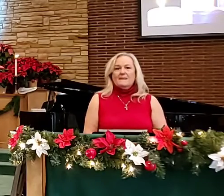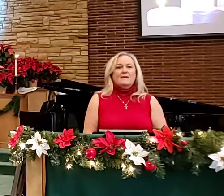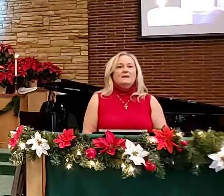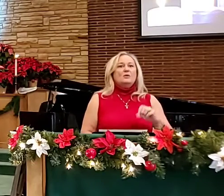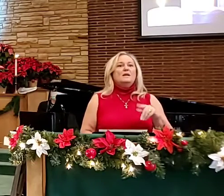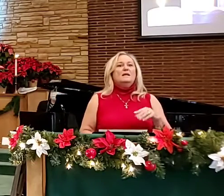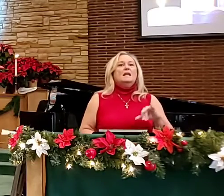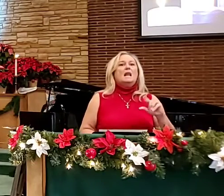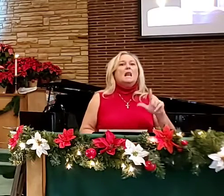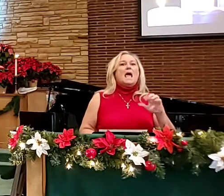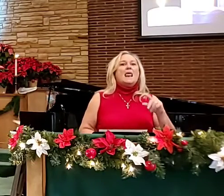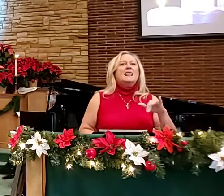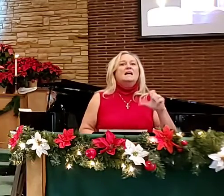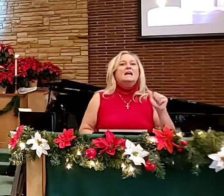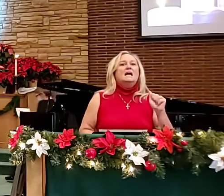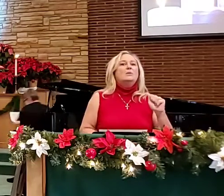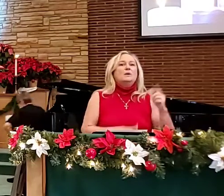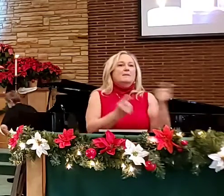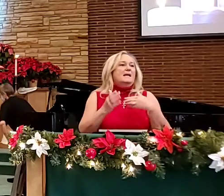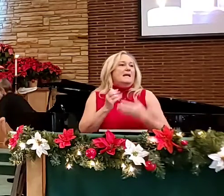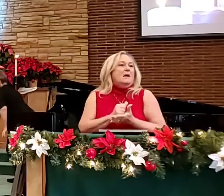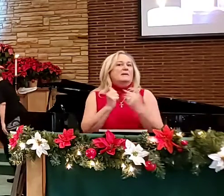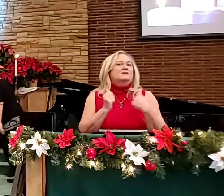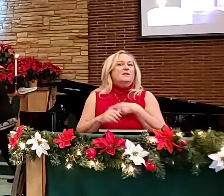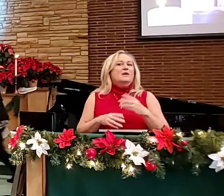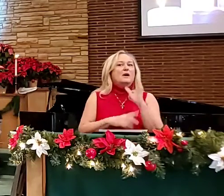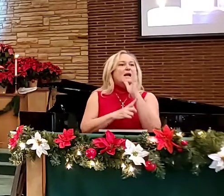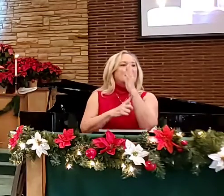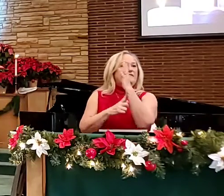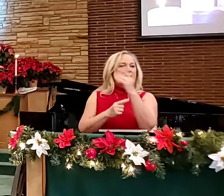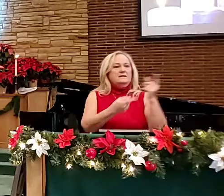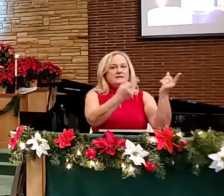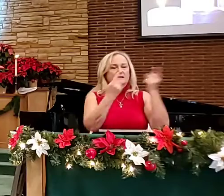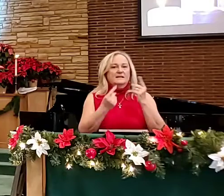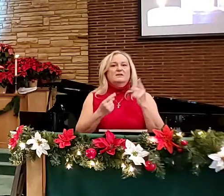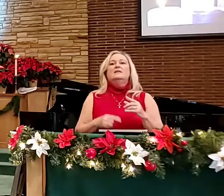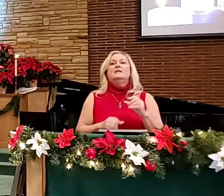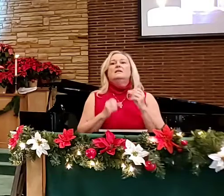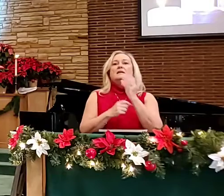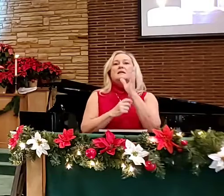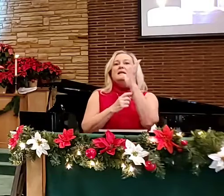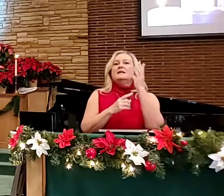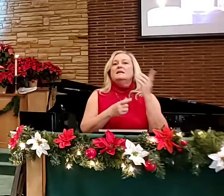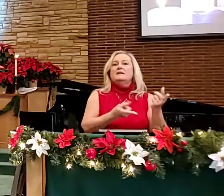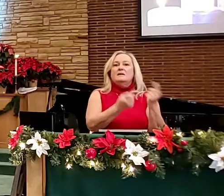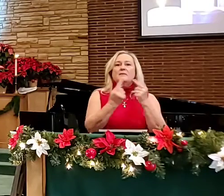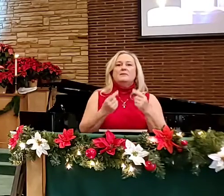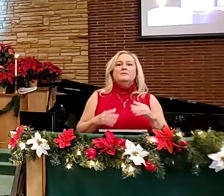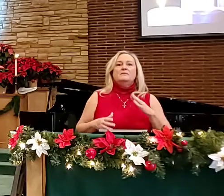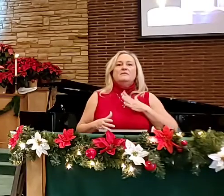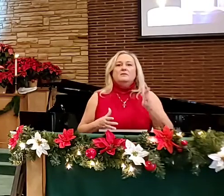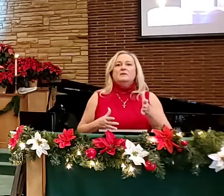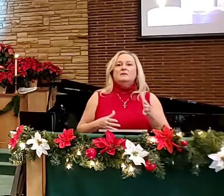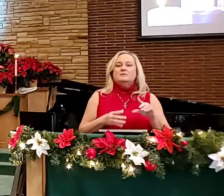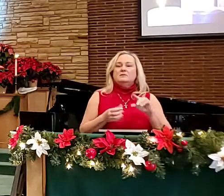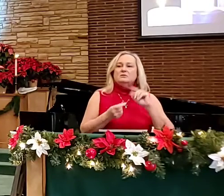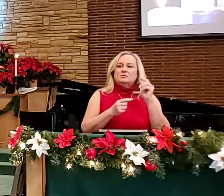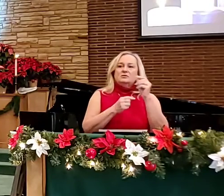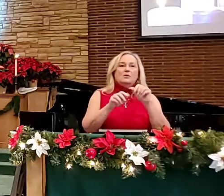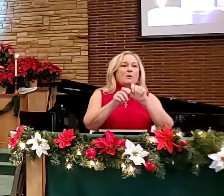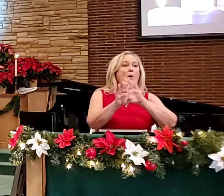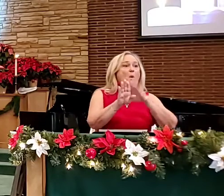Courtney and Lila will come and help us with our Advent candle lighting. And as they come up, if you will turn to